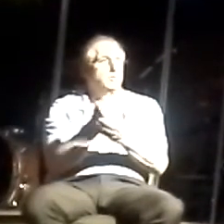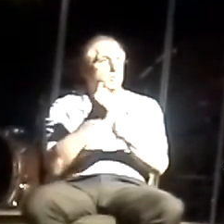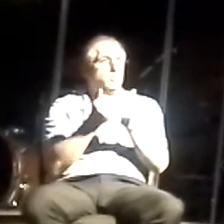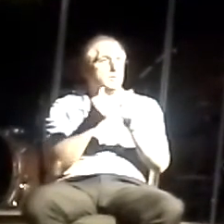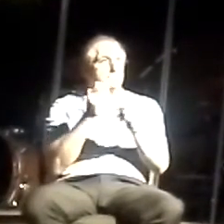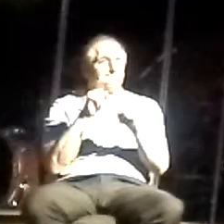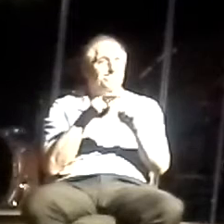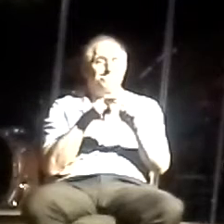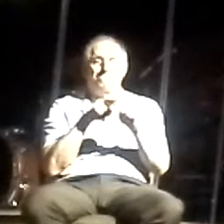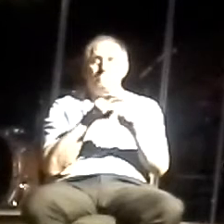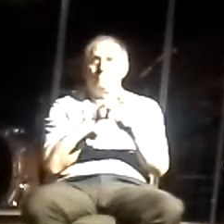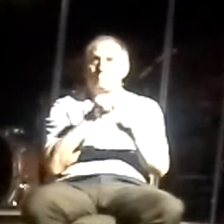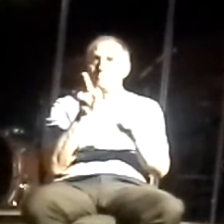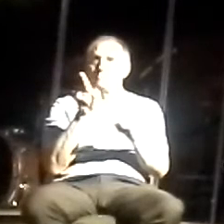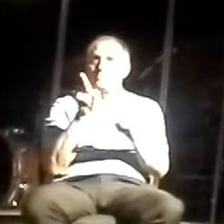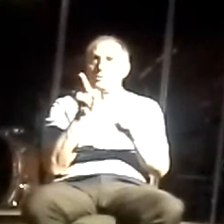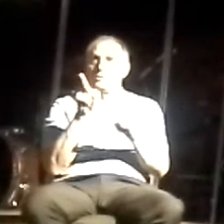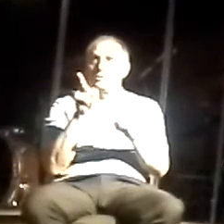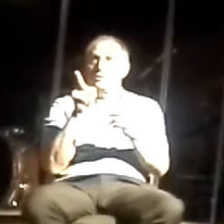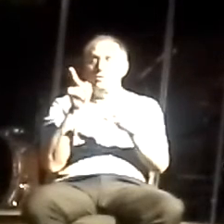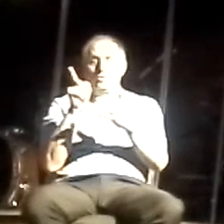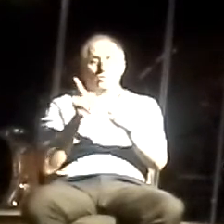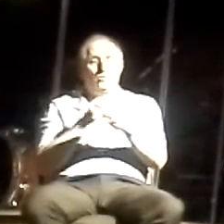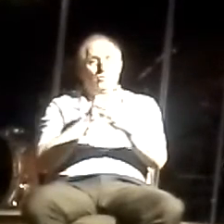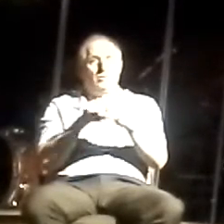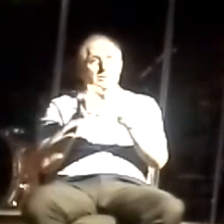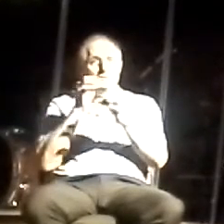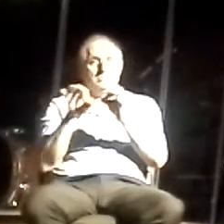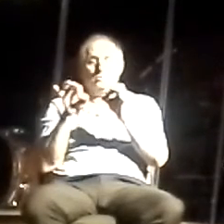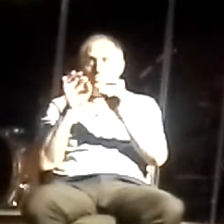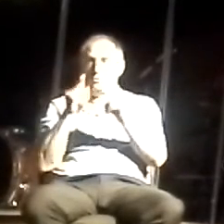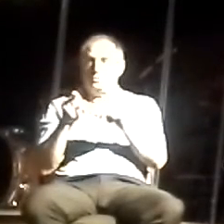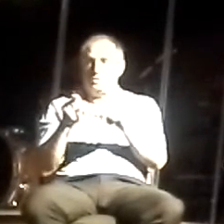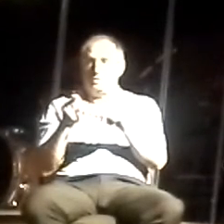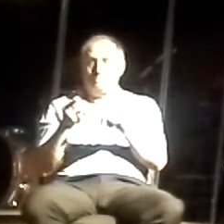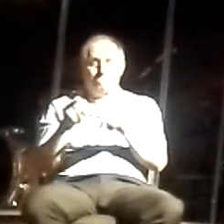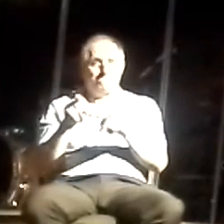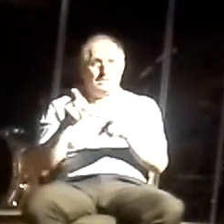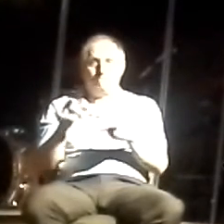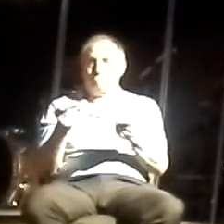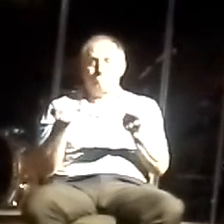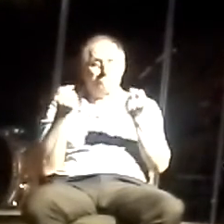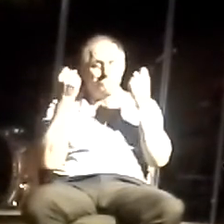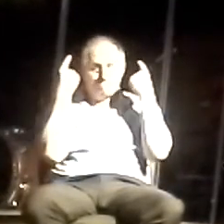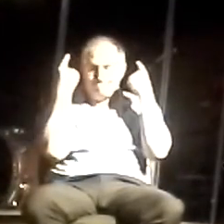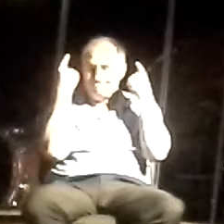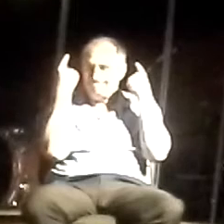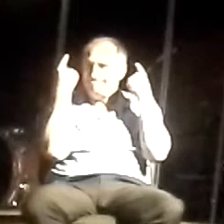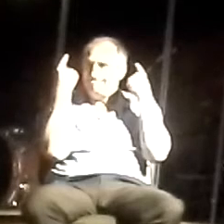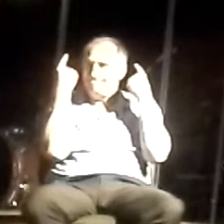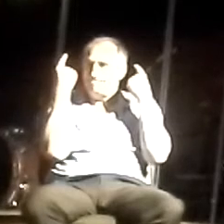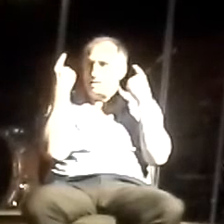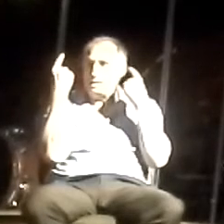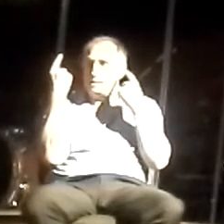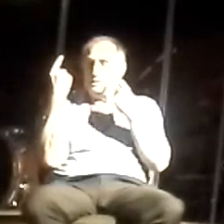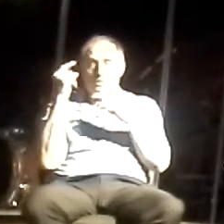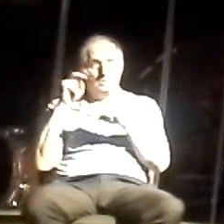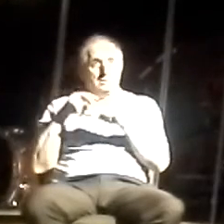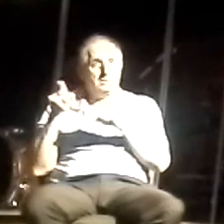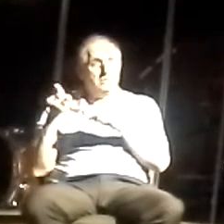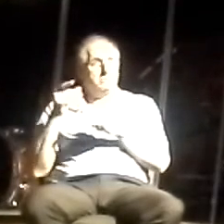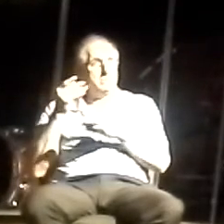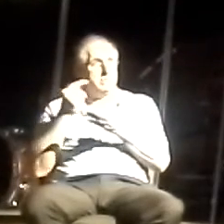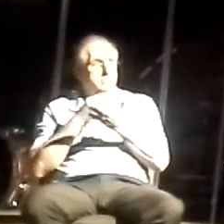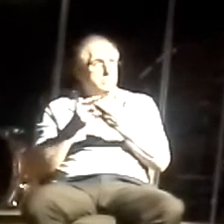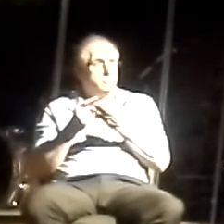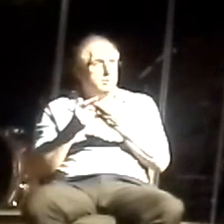in. Correct a simple person, they won't get you. You sit in this seat, and maybe this